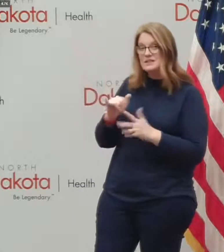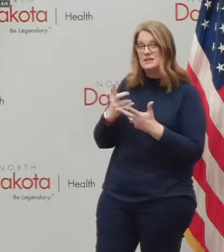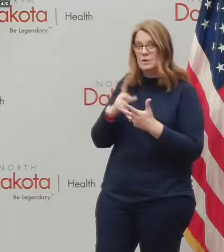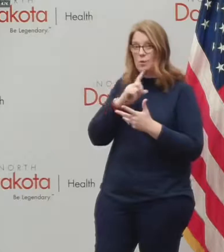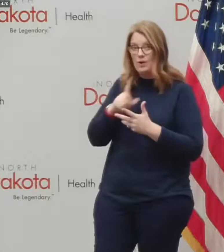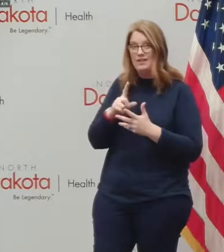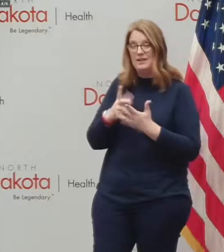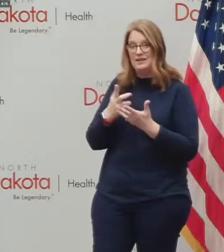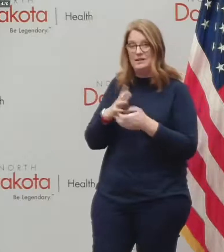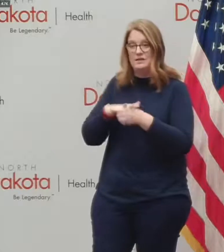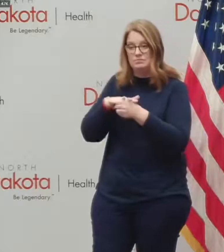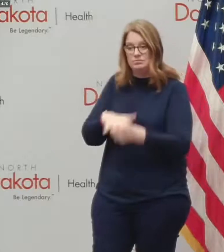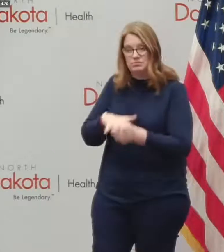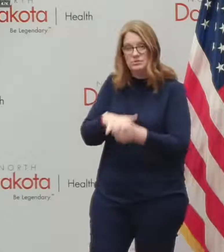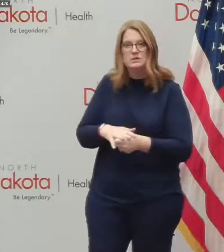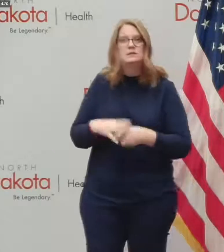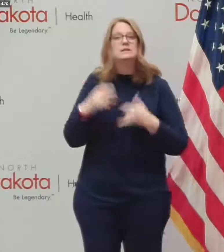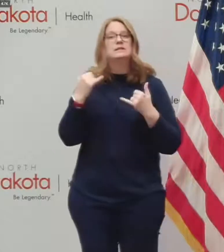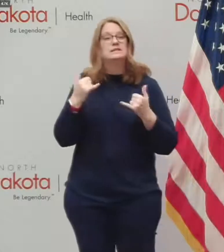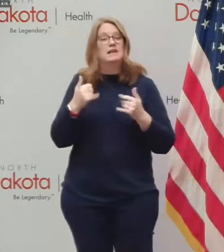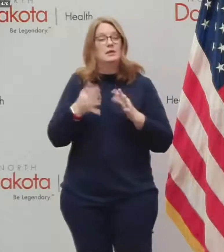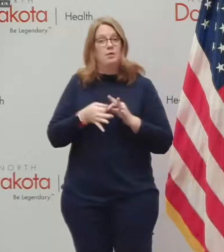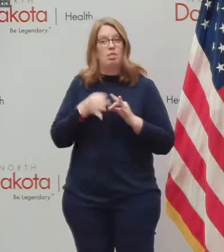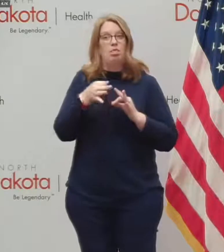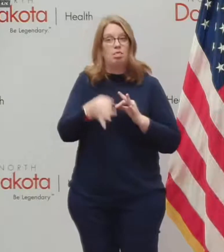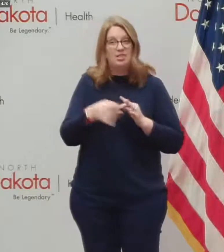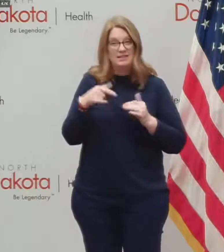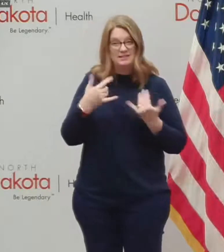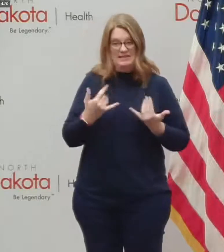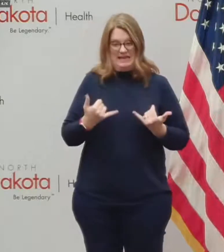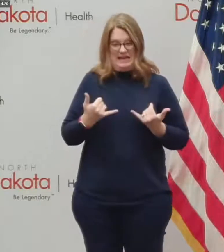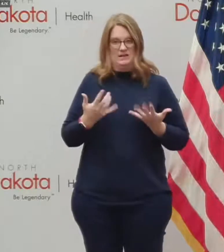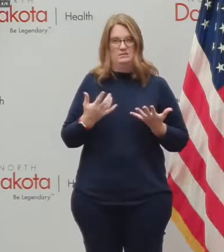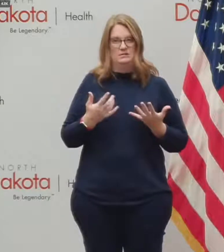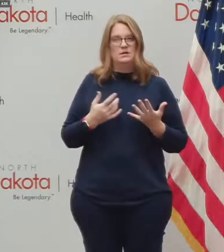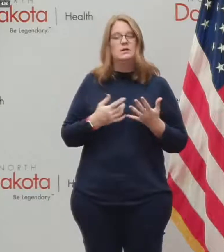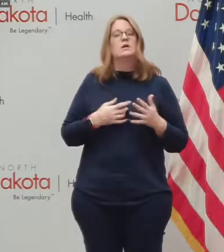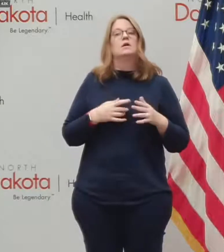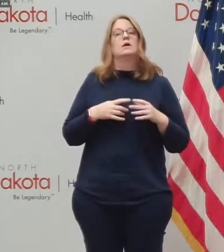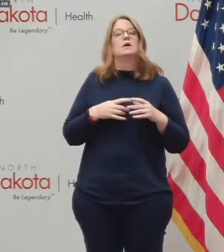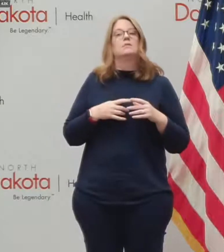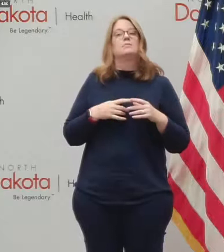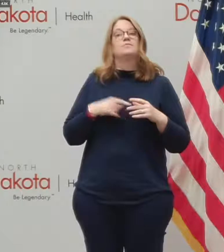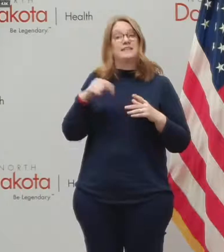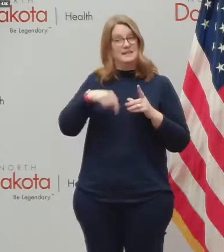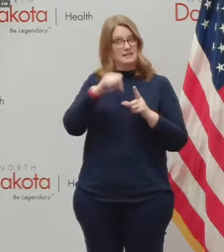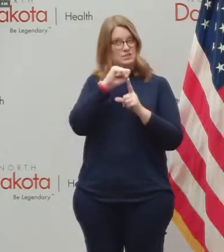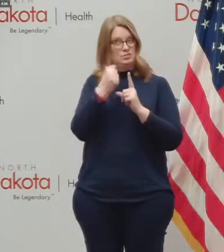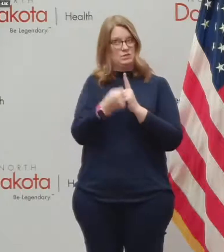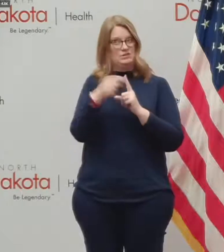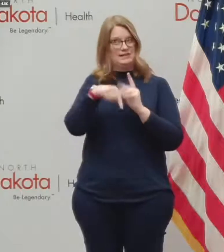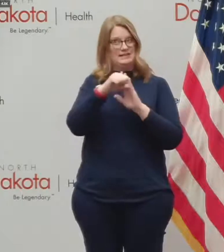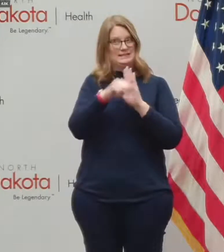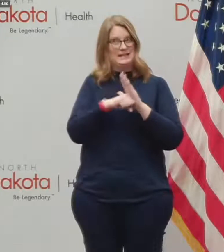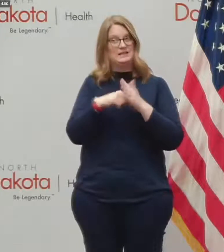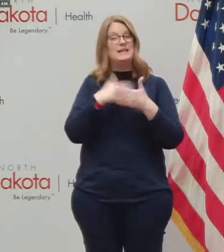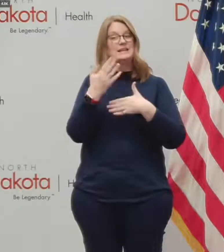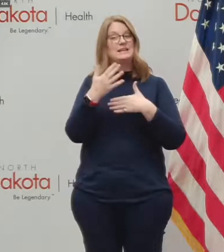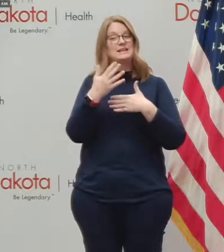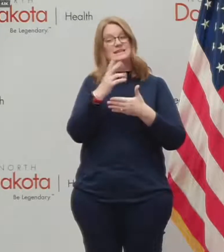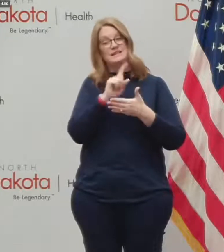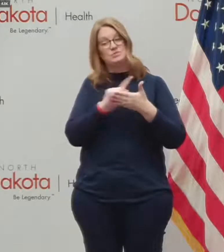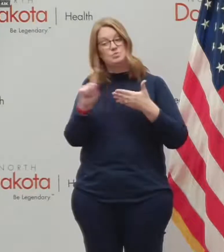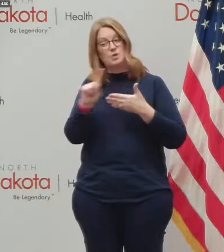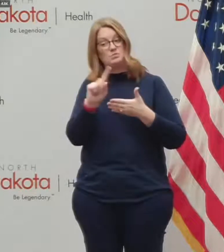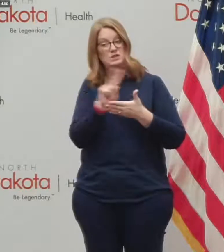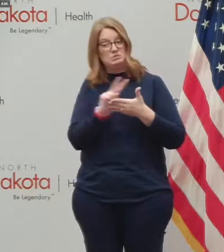today, we moved this press conference up today in part because we know that we could be facing a situation in our state in the next 2 to 3 weeks where we